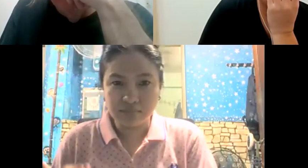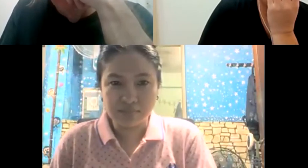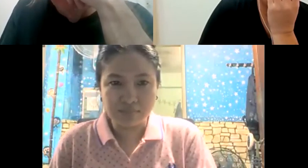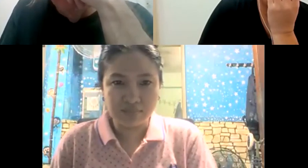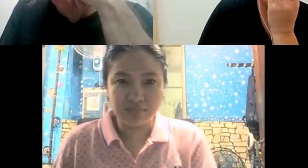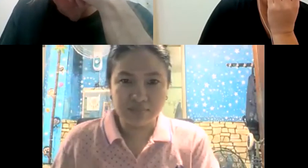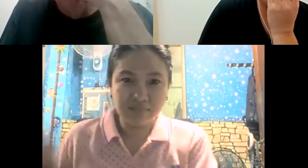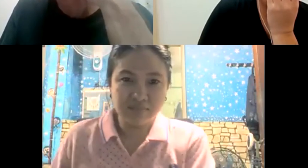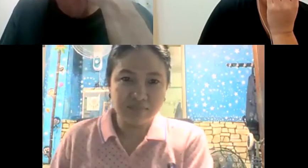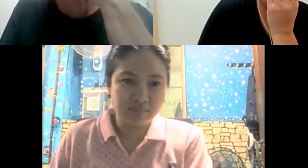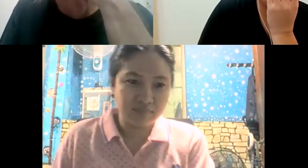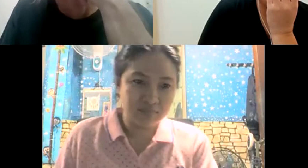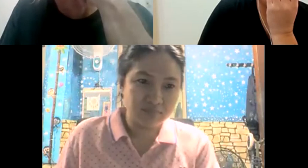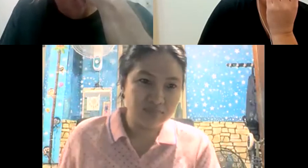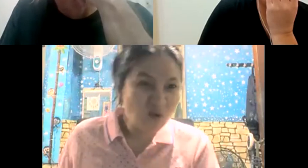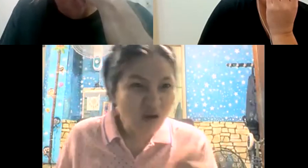Hold on.